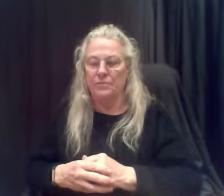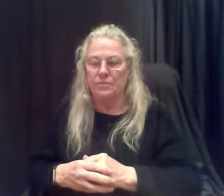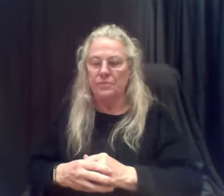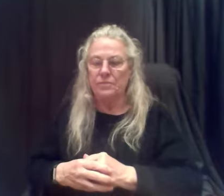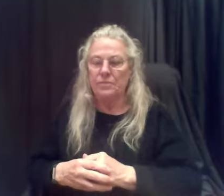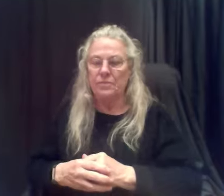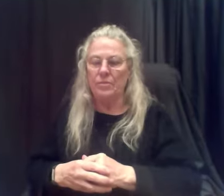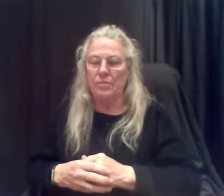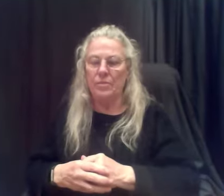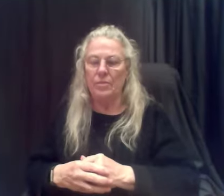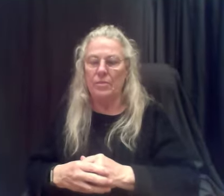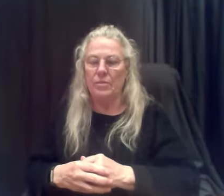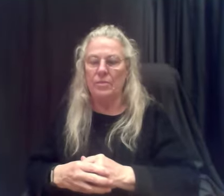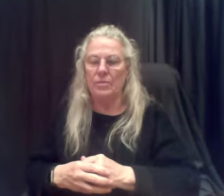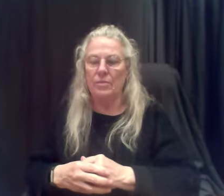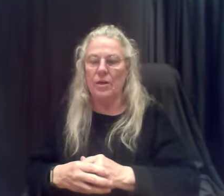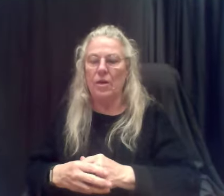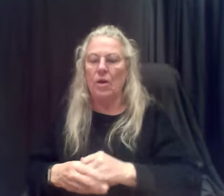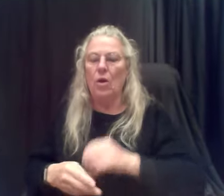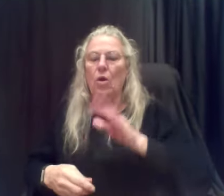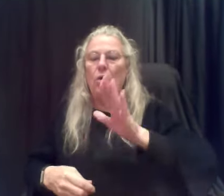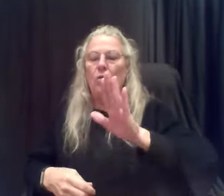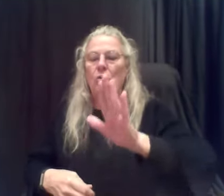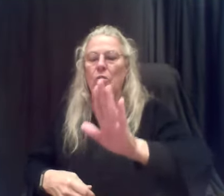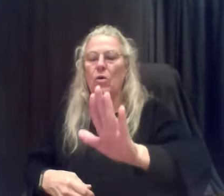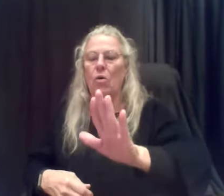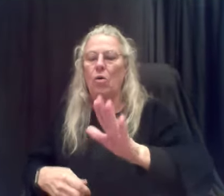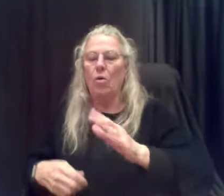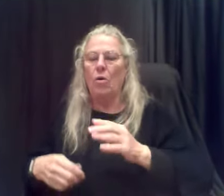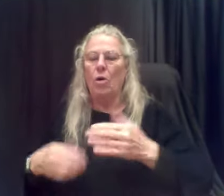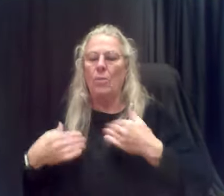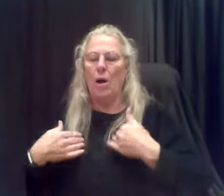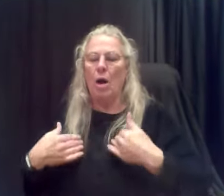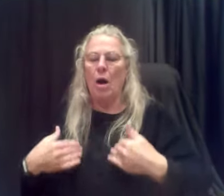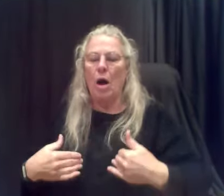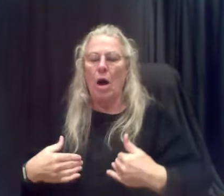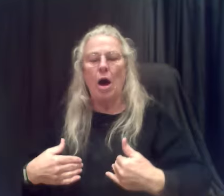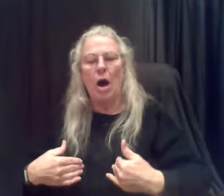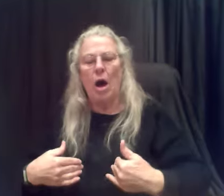Your body